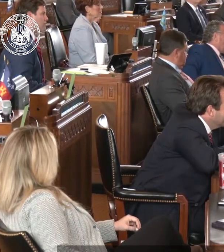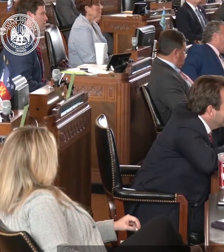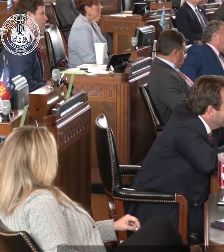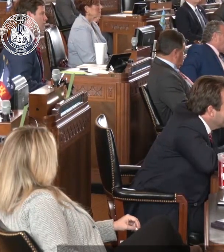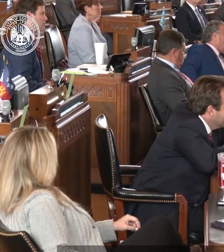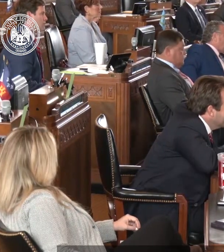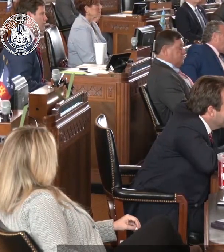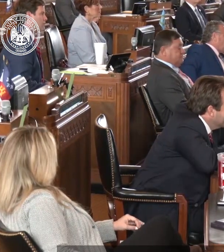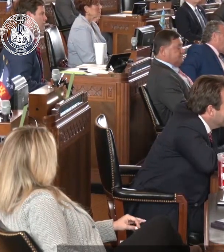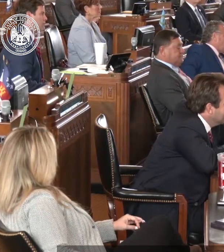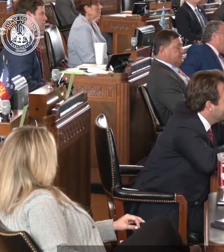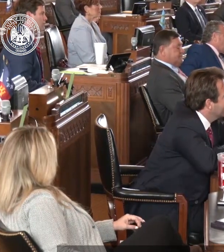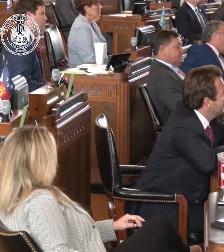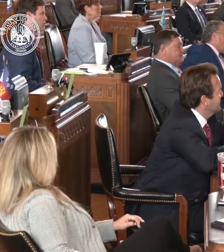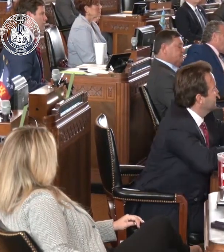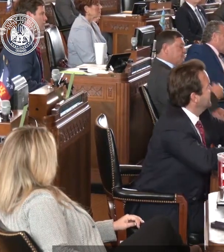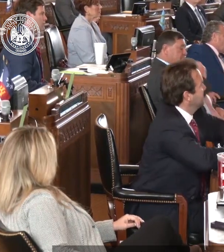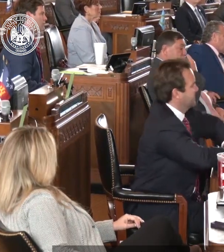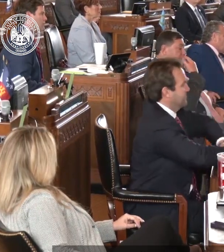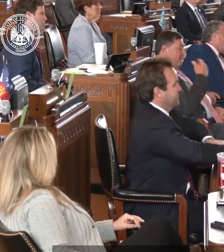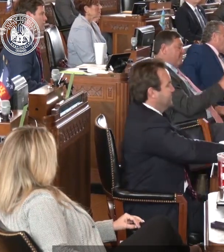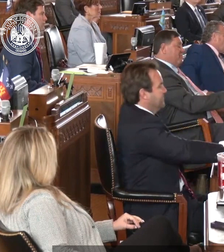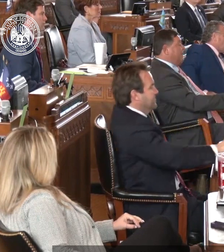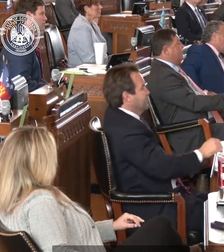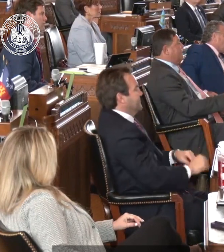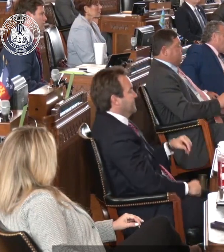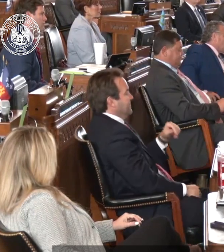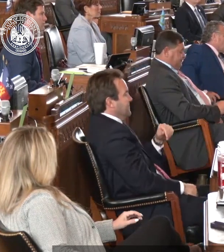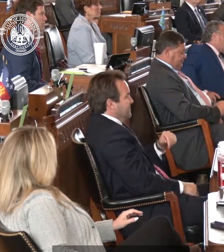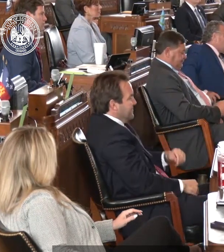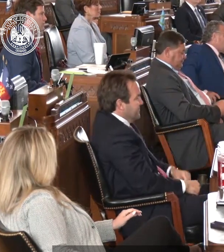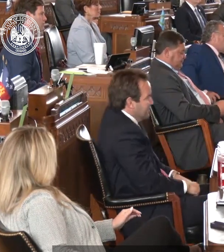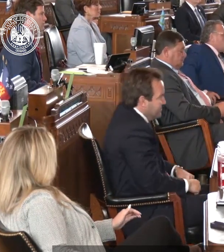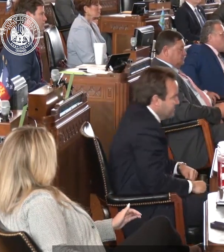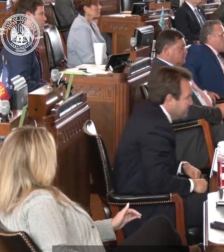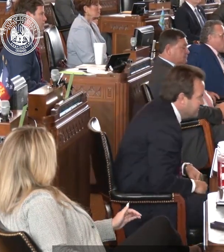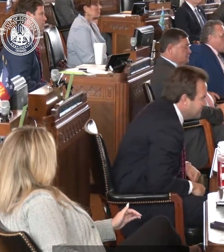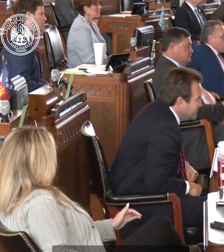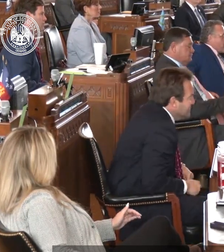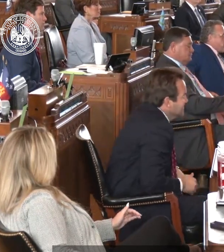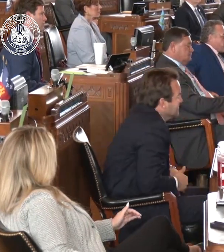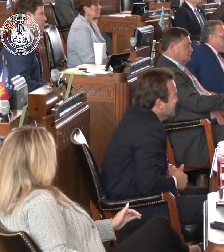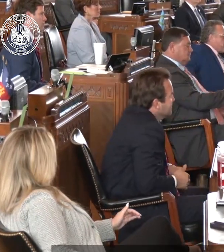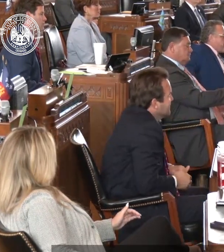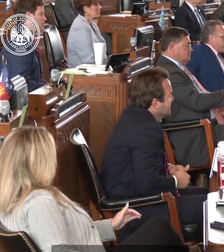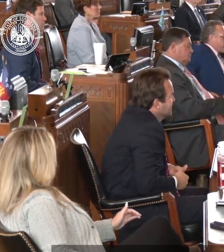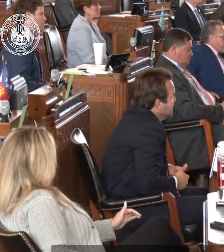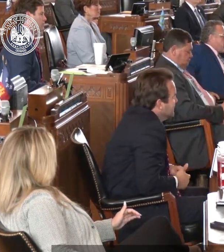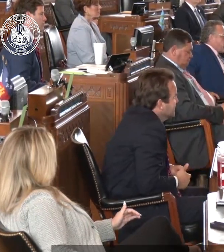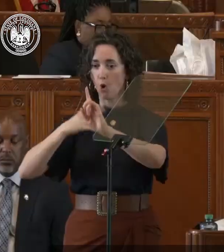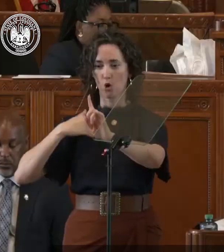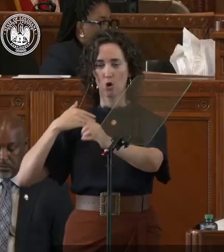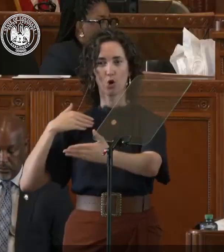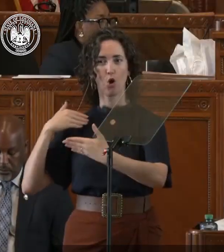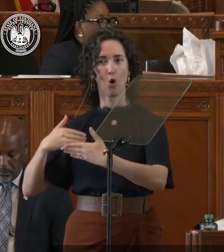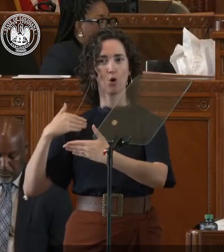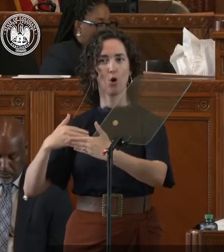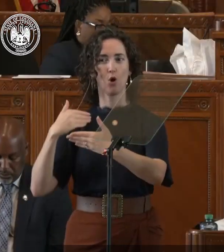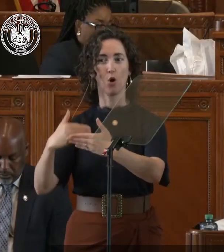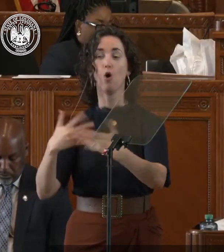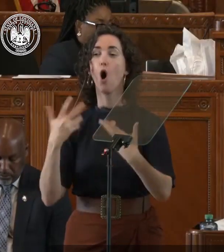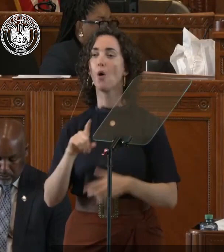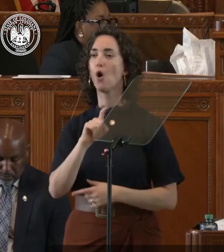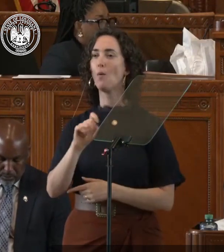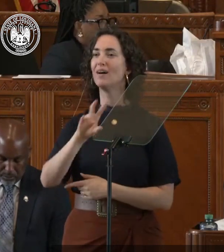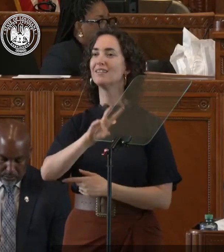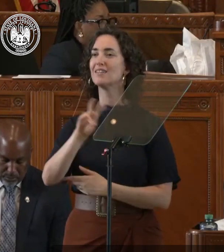the digital divide by 2029. And we are well on our way to accomplishing that goal. We've already put